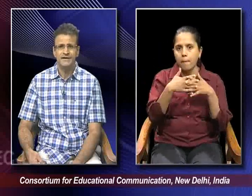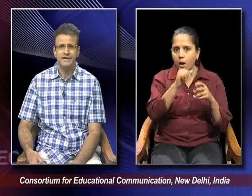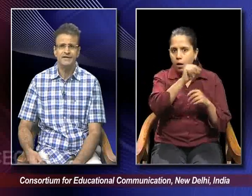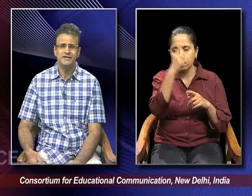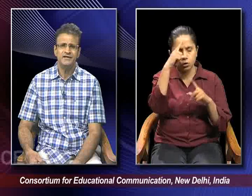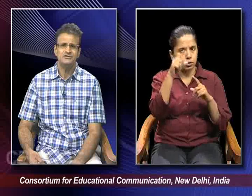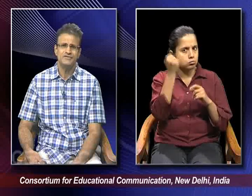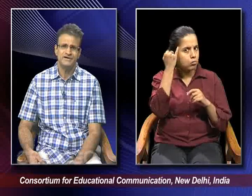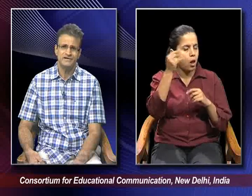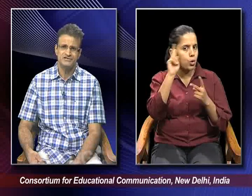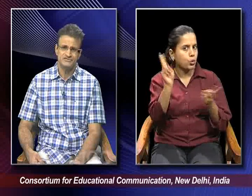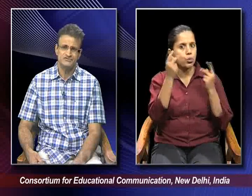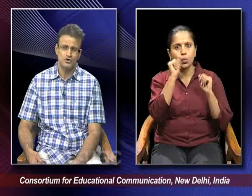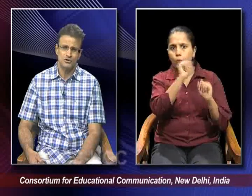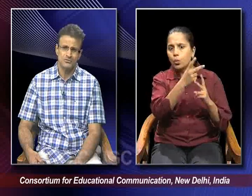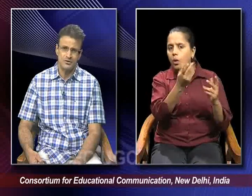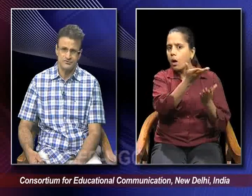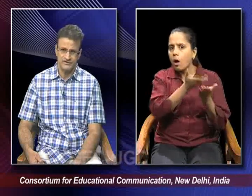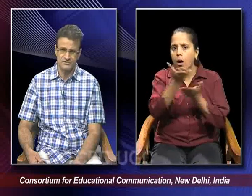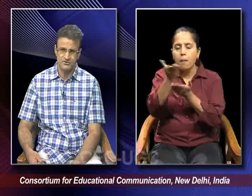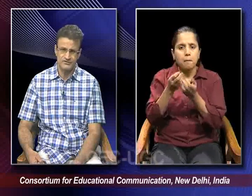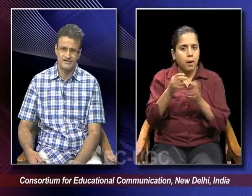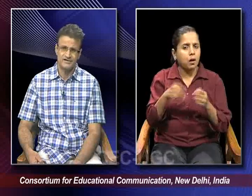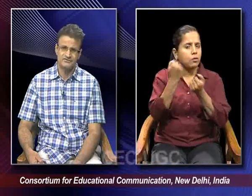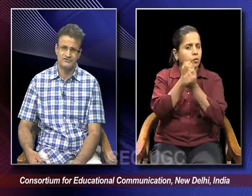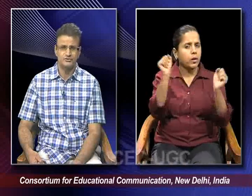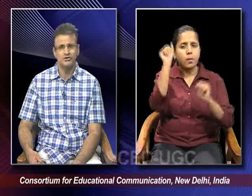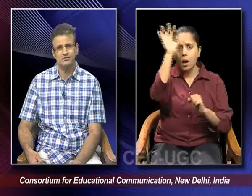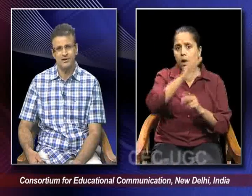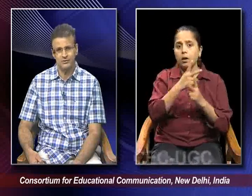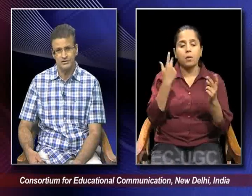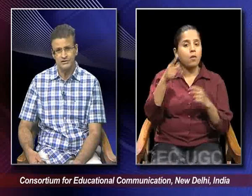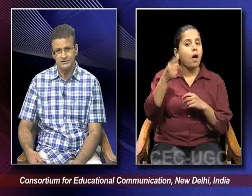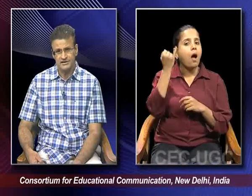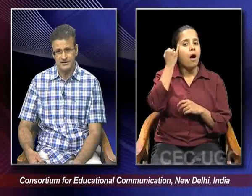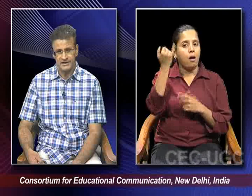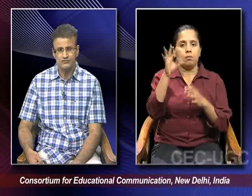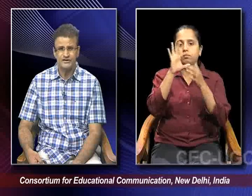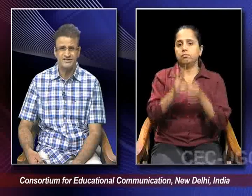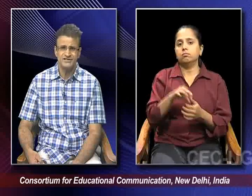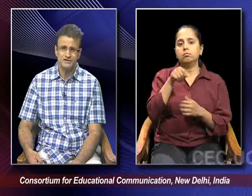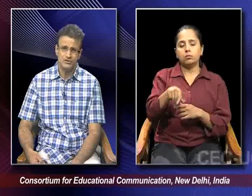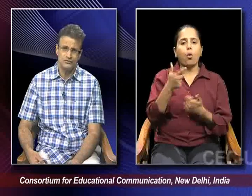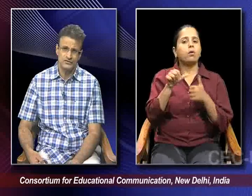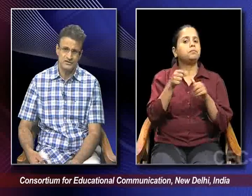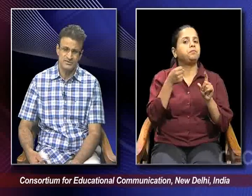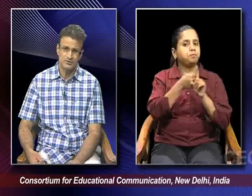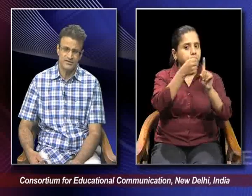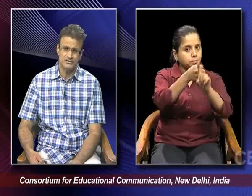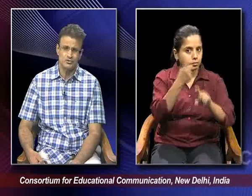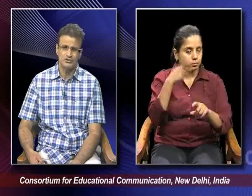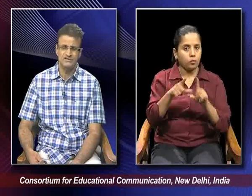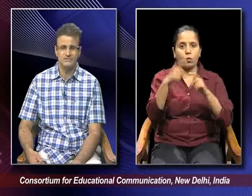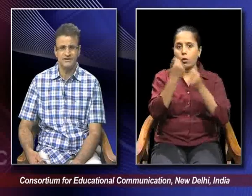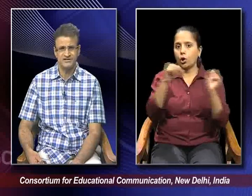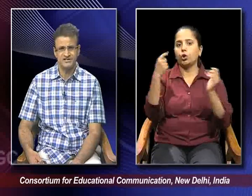And any kinds of ideas which were talking about the freedom of India, which were talking about the advocacy of democratic